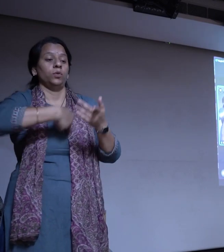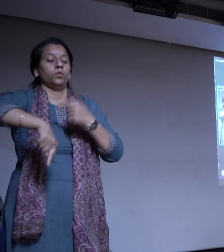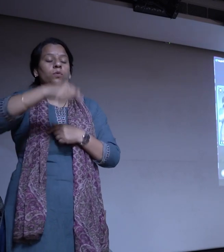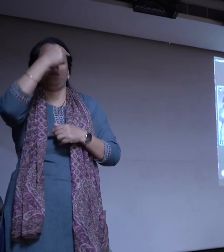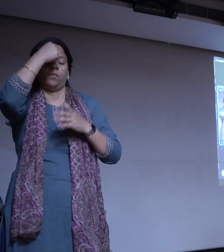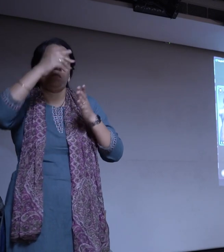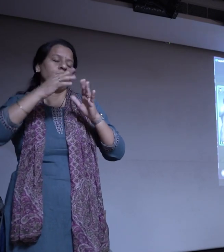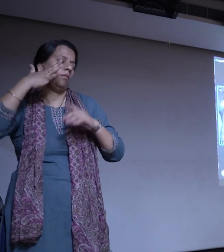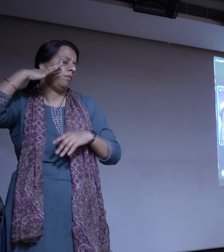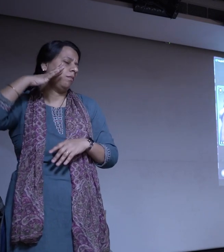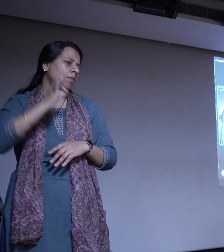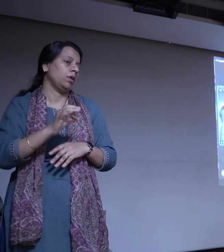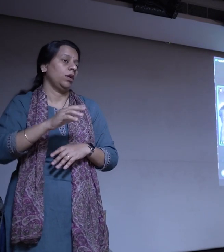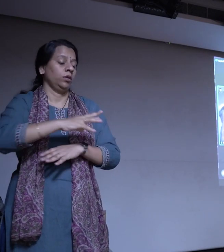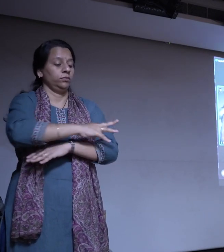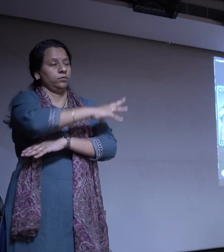extremely valid